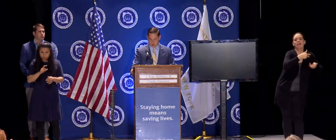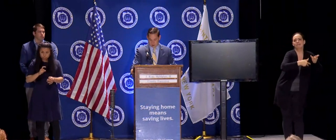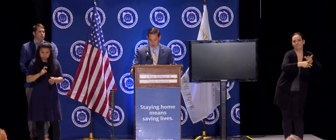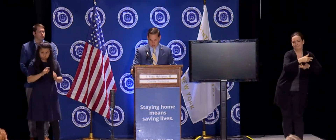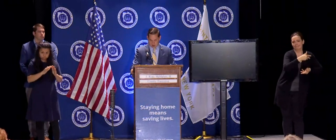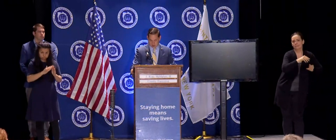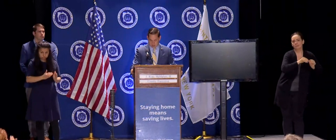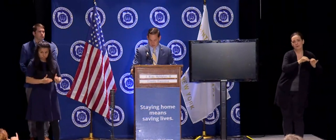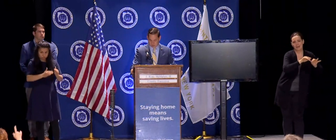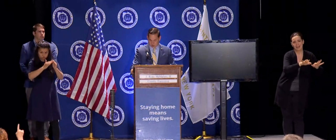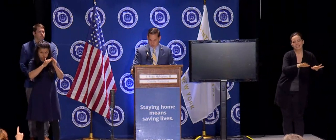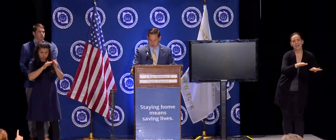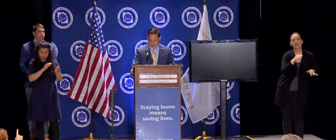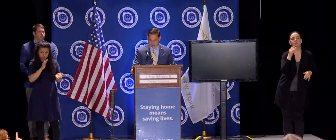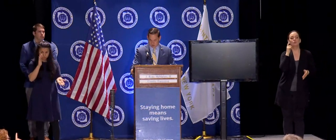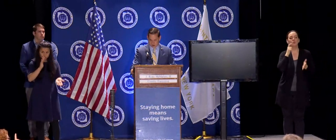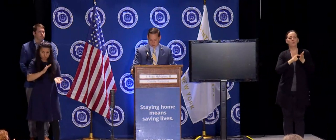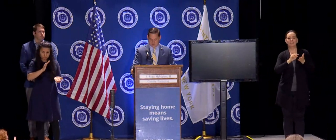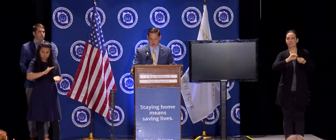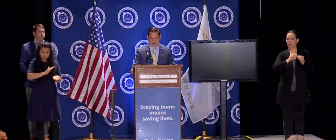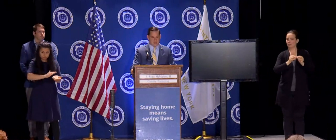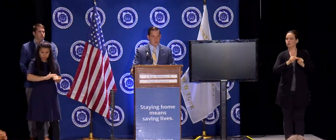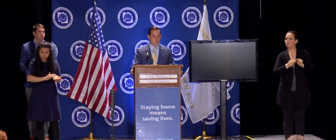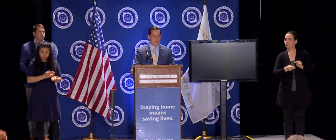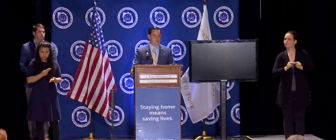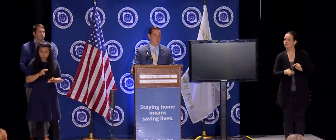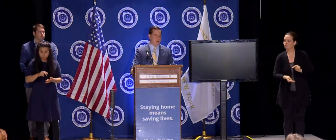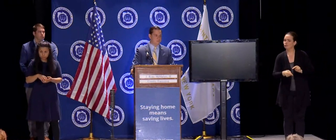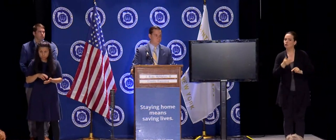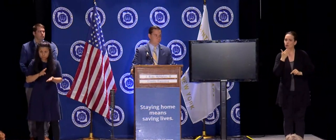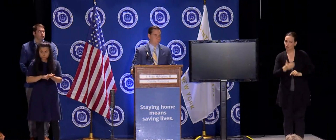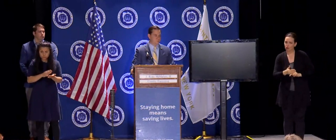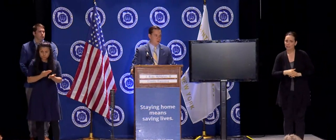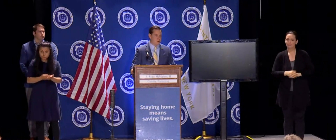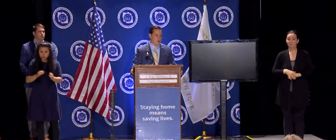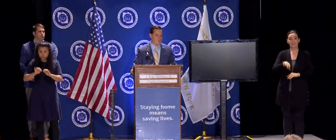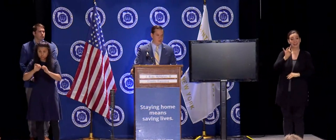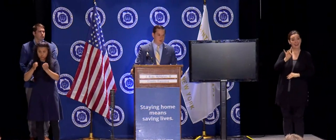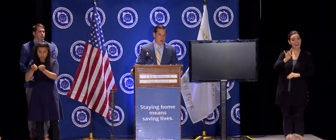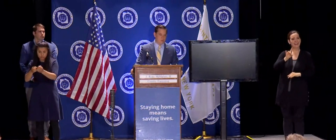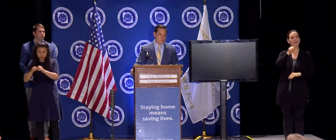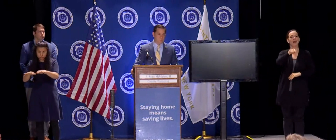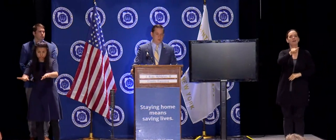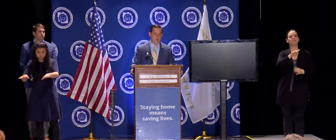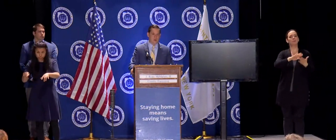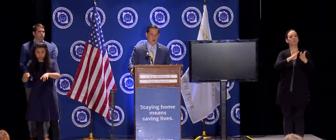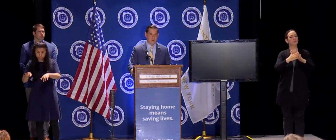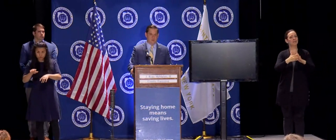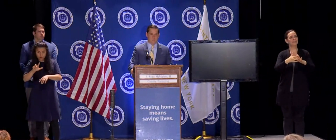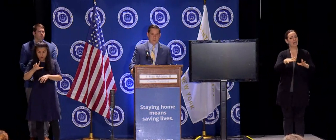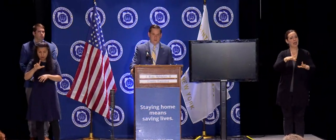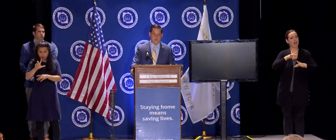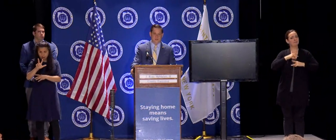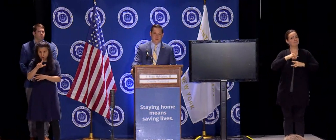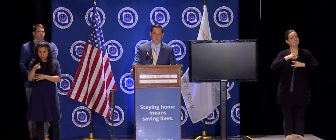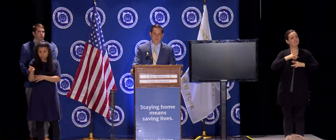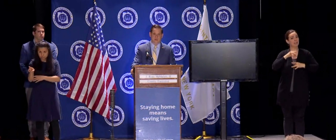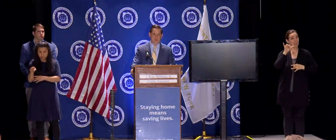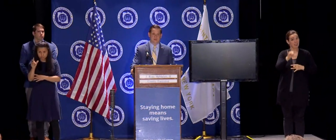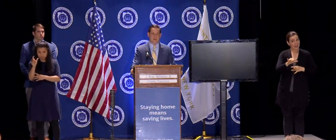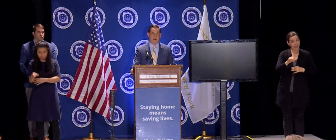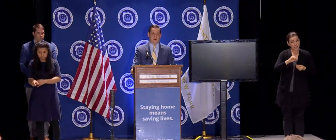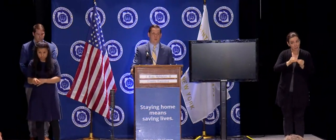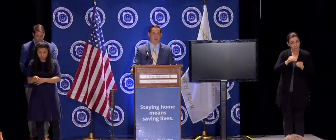down. And so that means we have 8 community spread. Very good number. We need to continue to